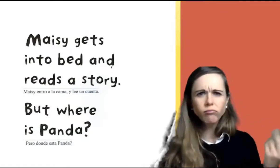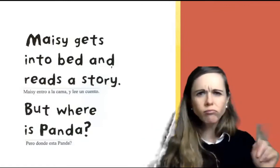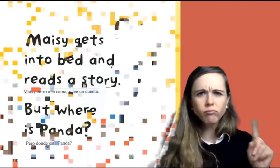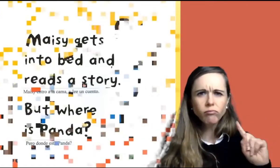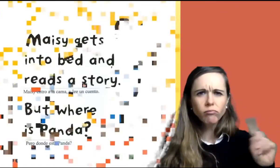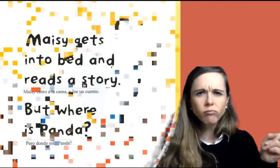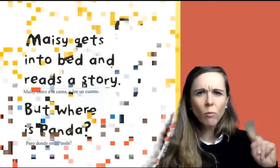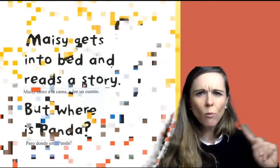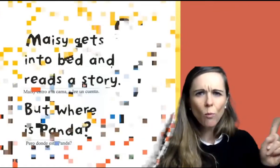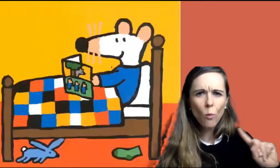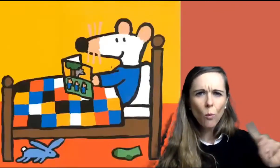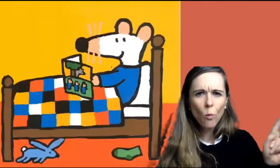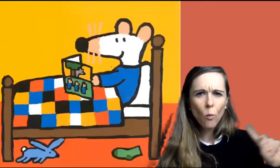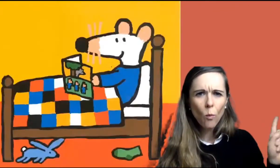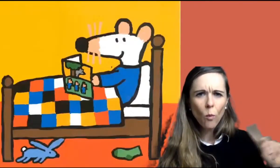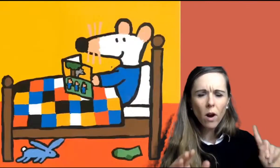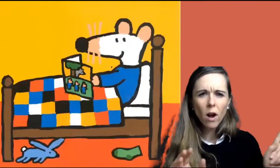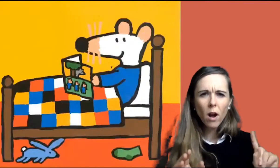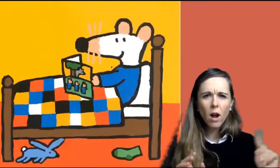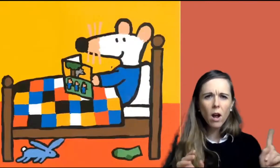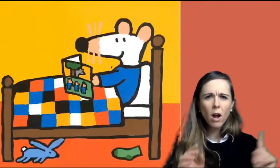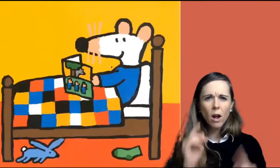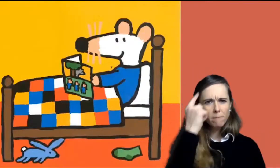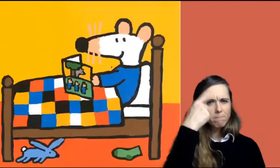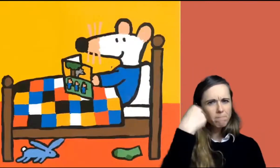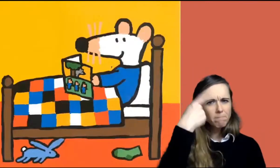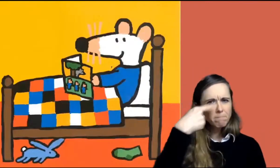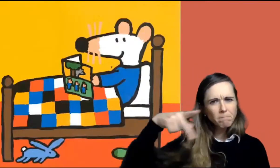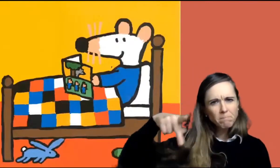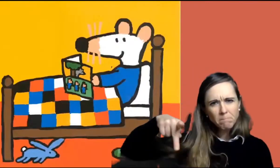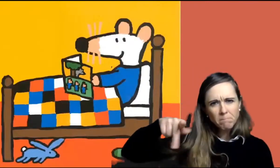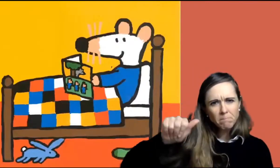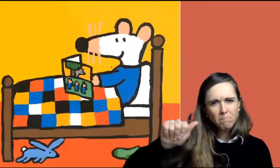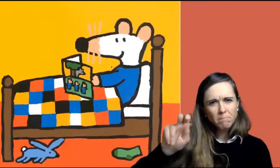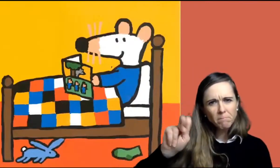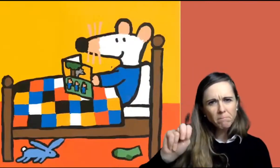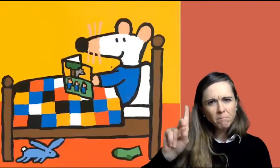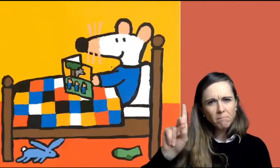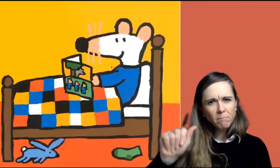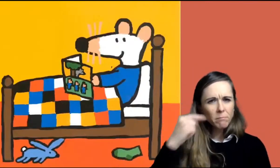looking around, where is Panda?